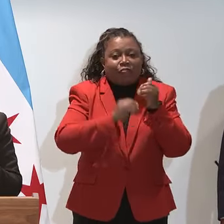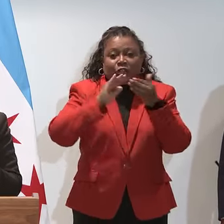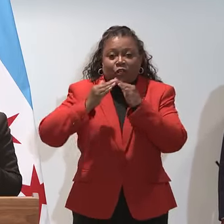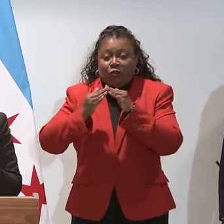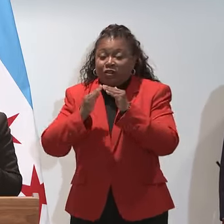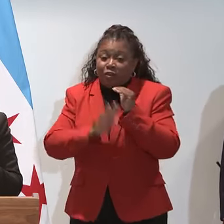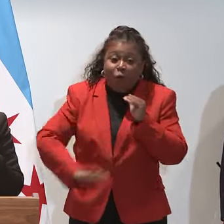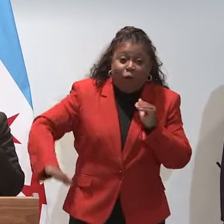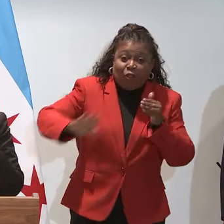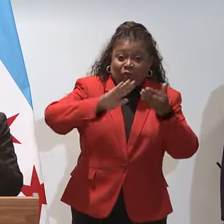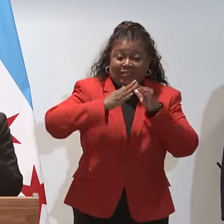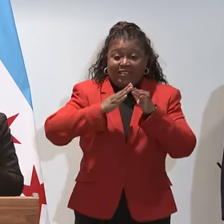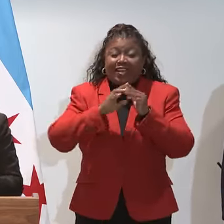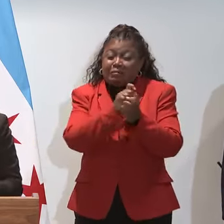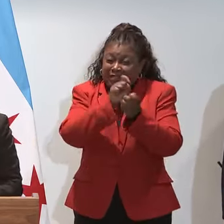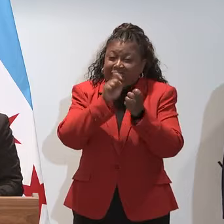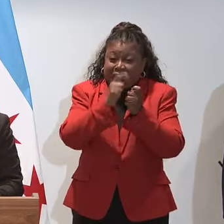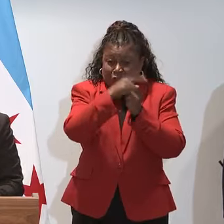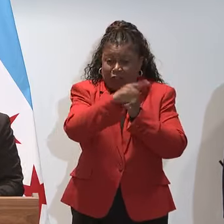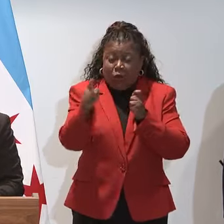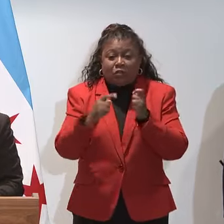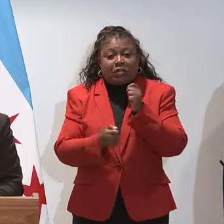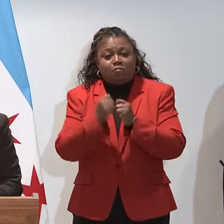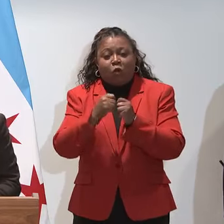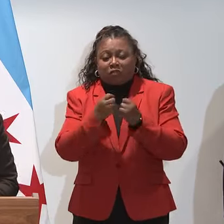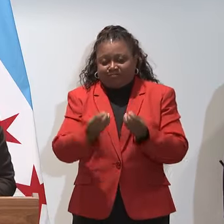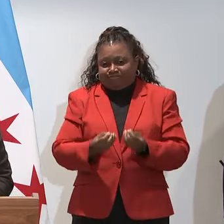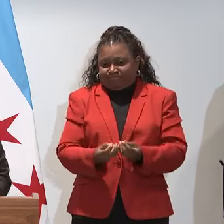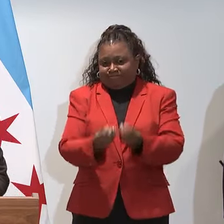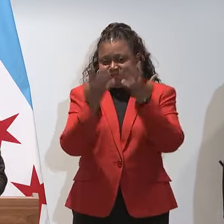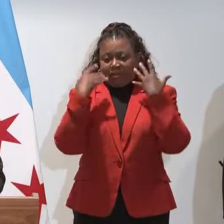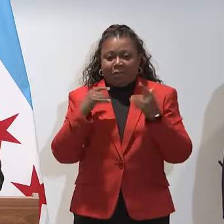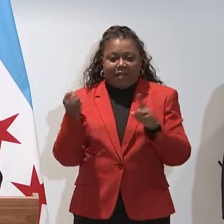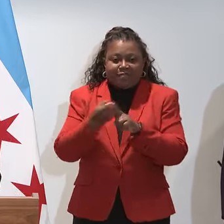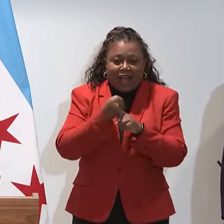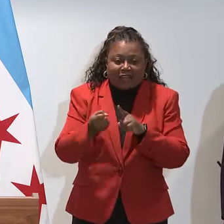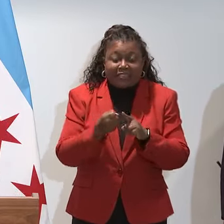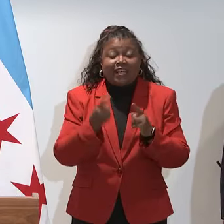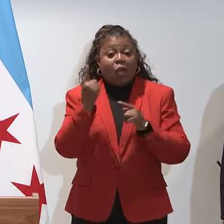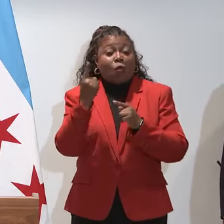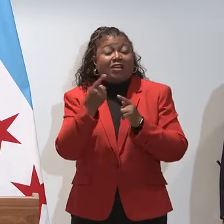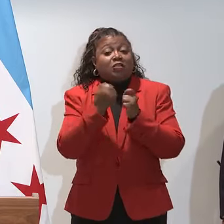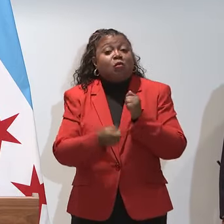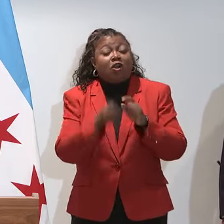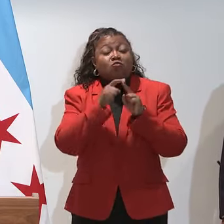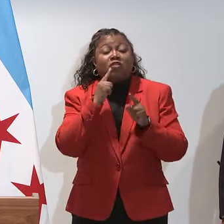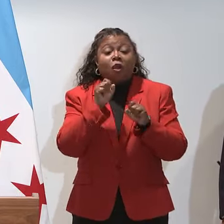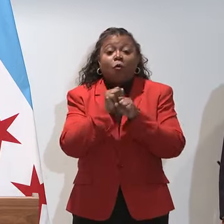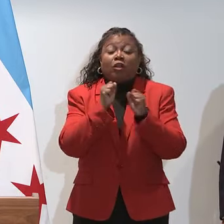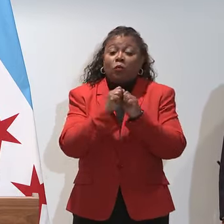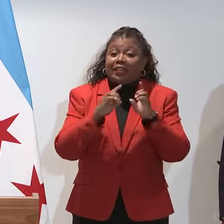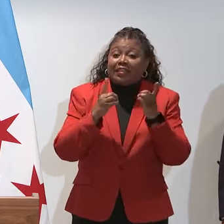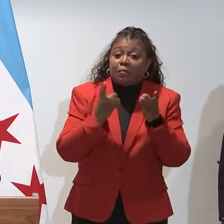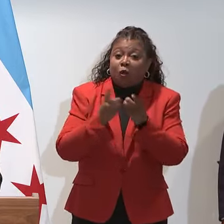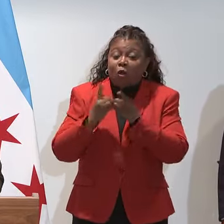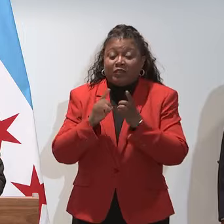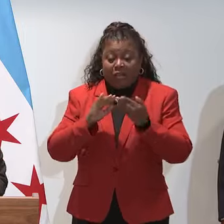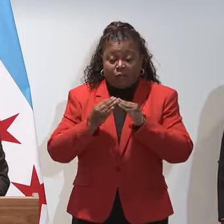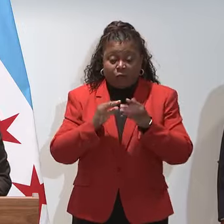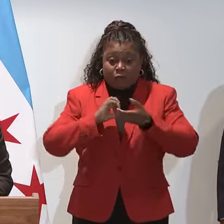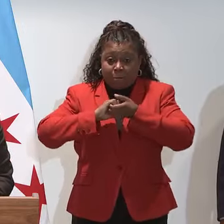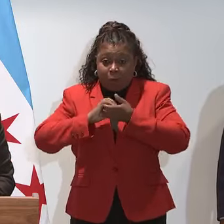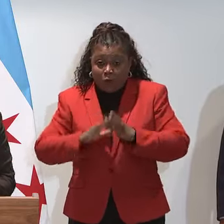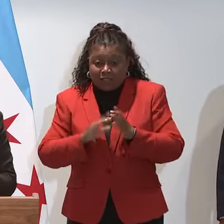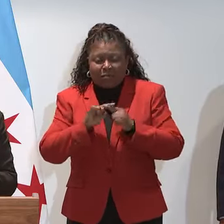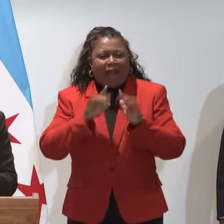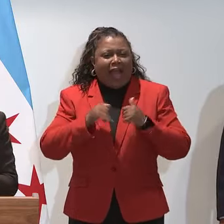community across the city, but particularly those most plagued by violence. And what is more, we are working with our departments and community